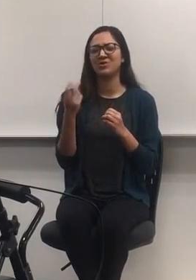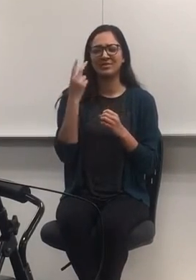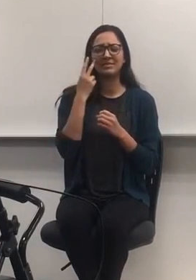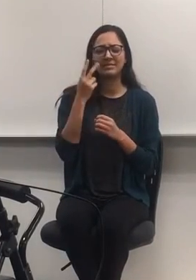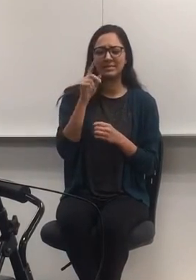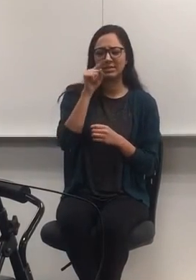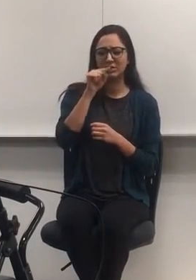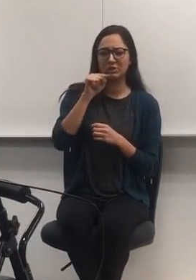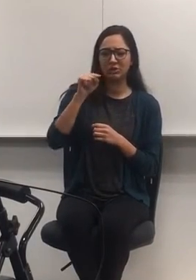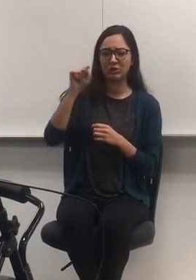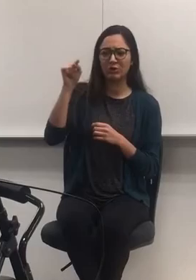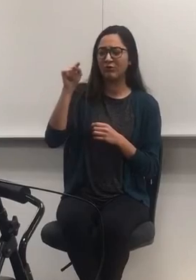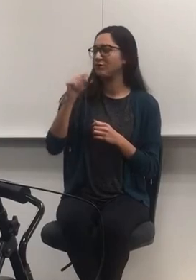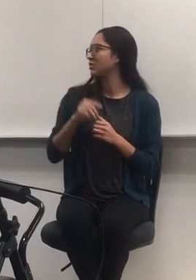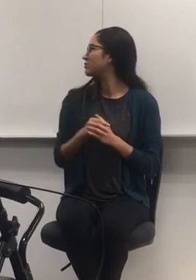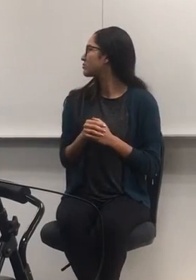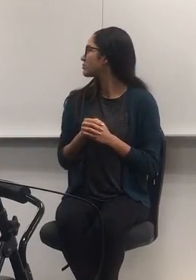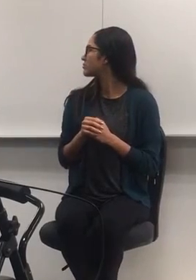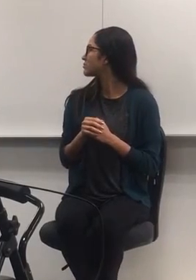there. When it's 0, it's what?